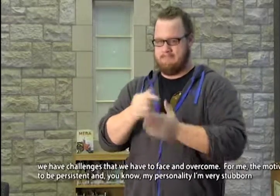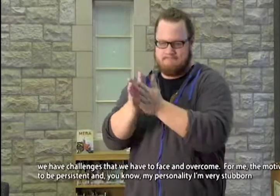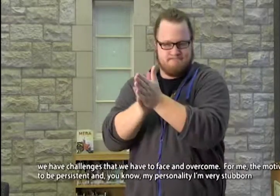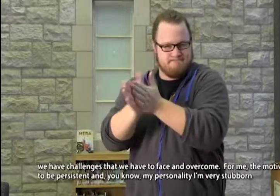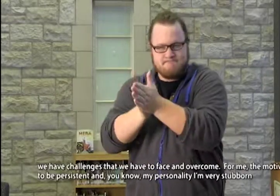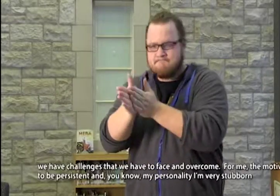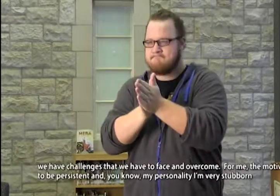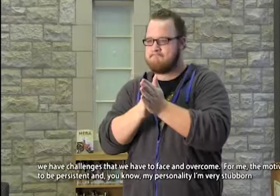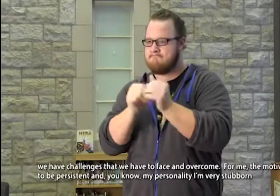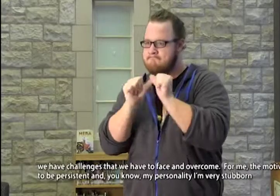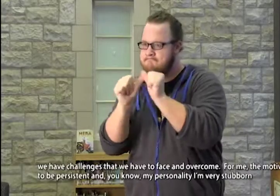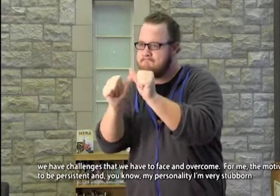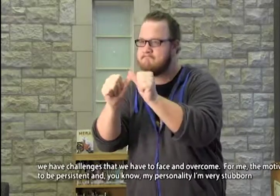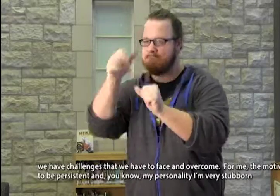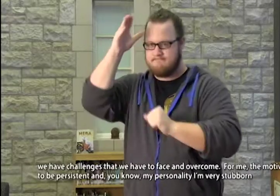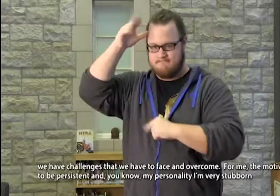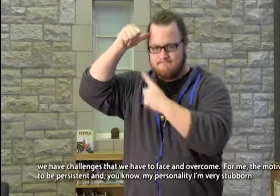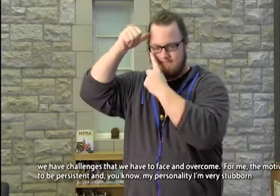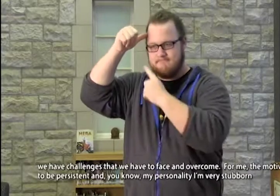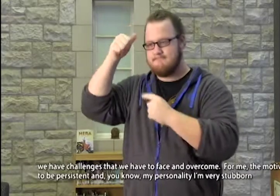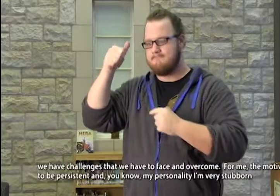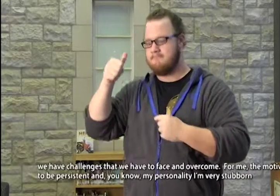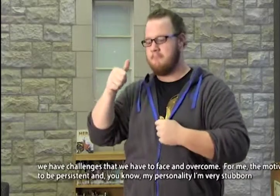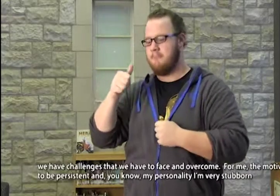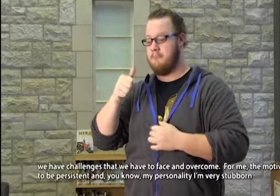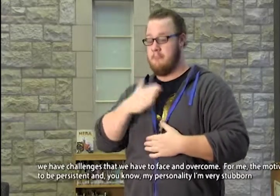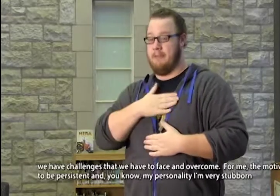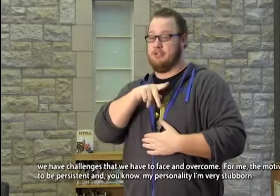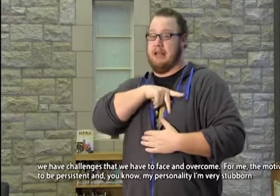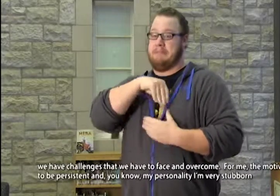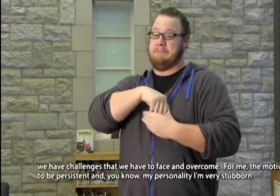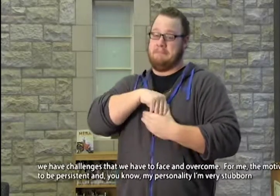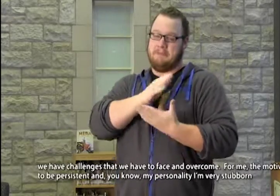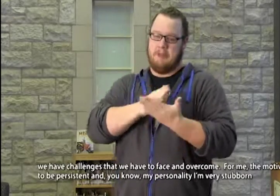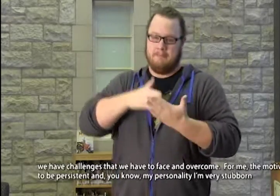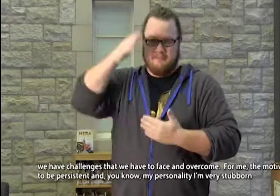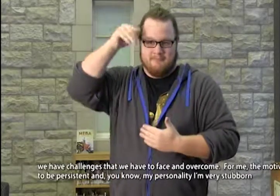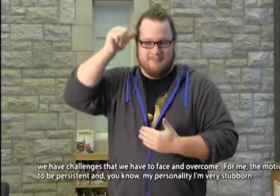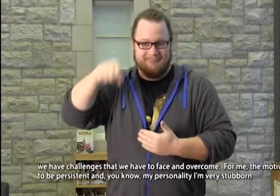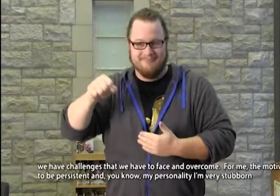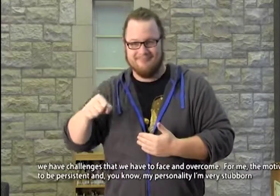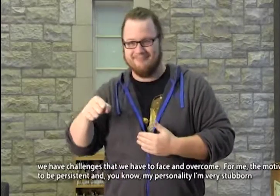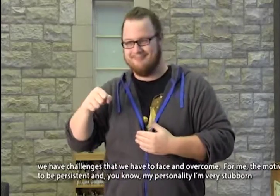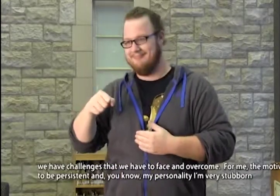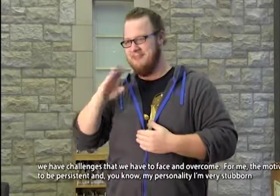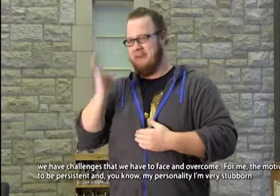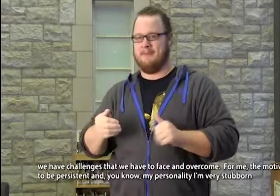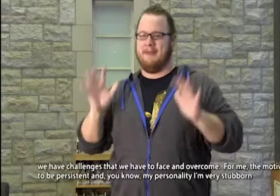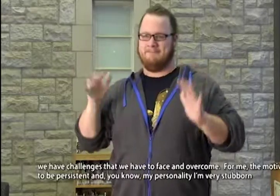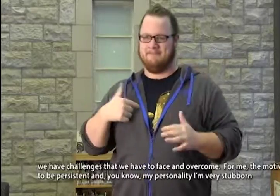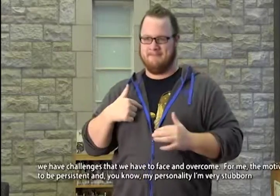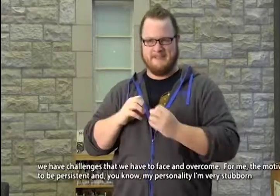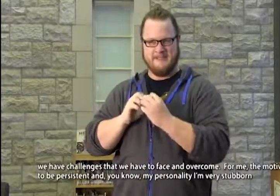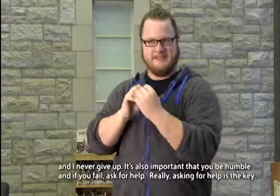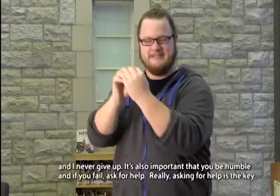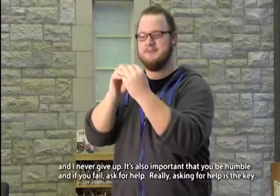And for me, the motivation to be persistent, and my personality, I'm very stubborn, and I never give